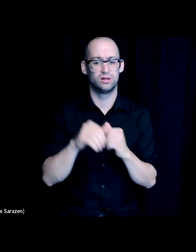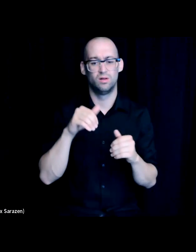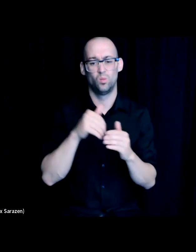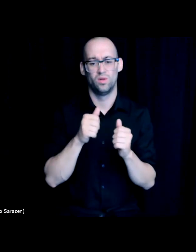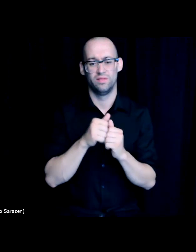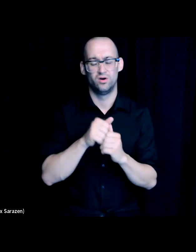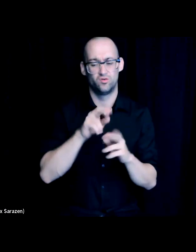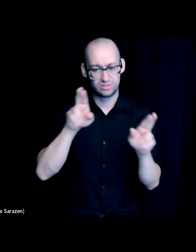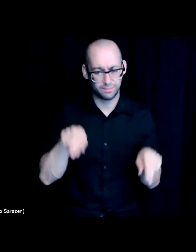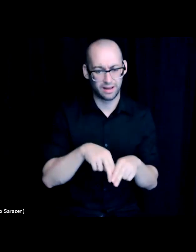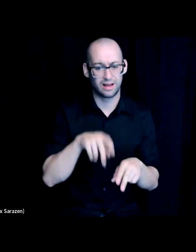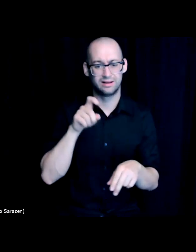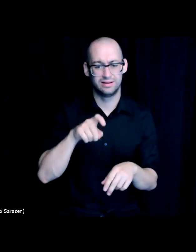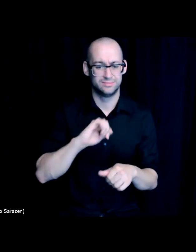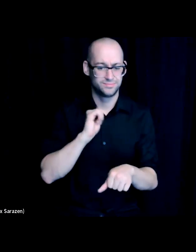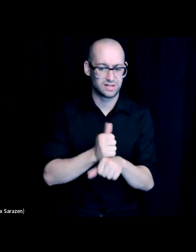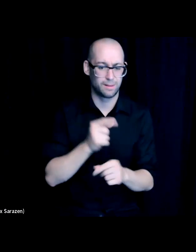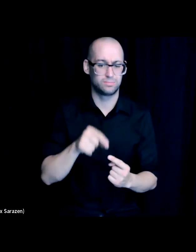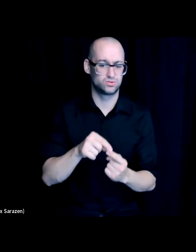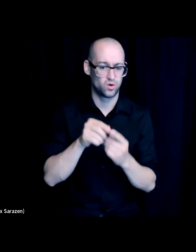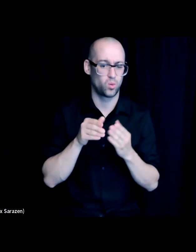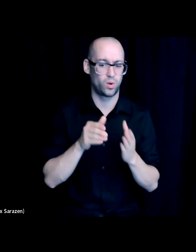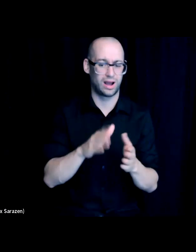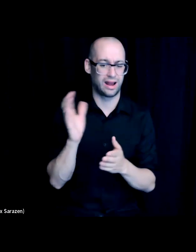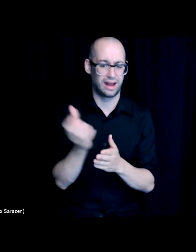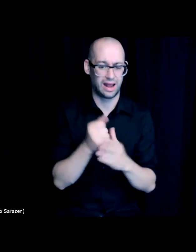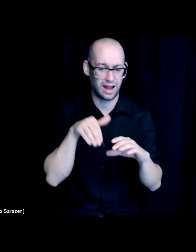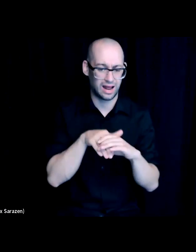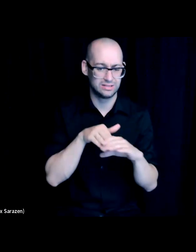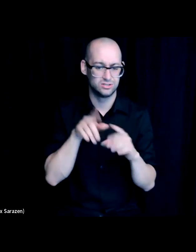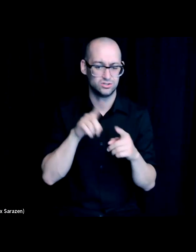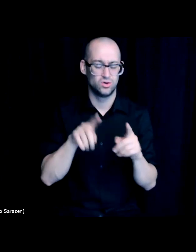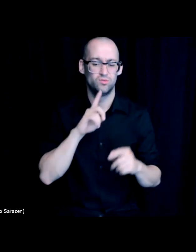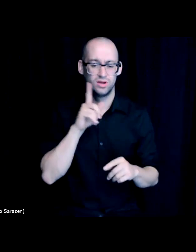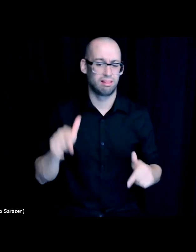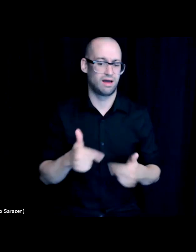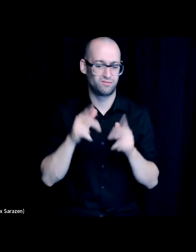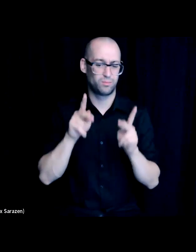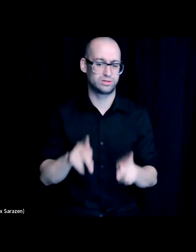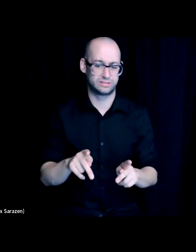and really work with them specifically to get the access to a real live in-person interview.